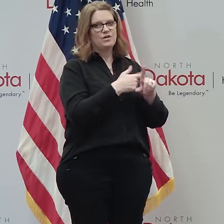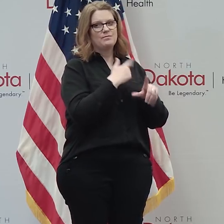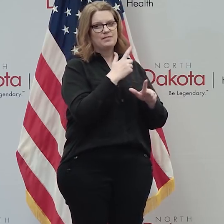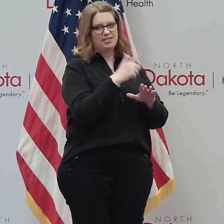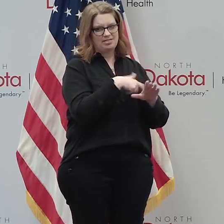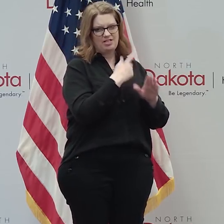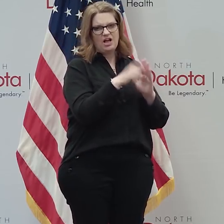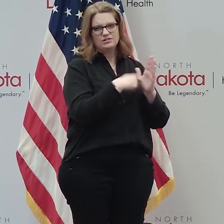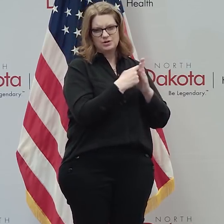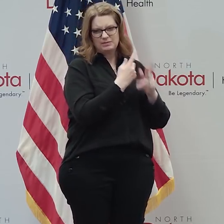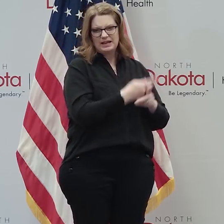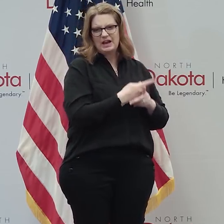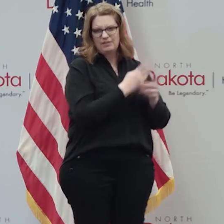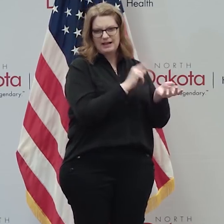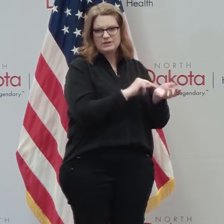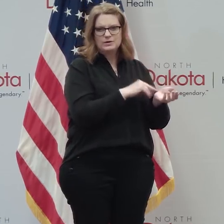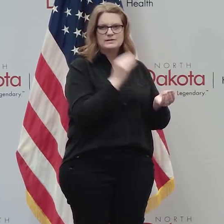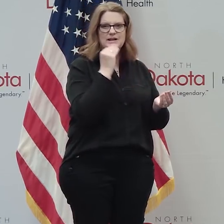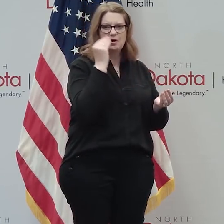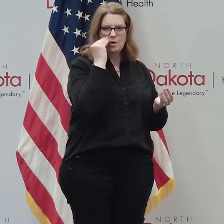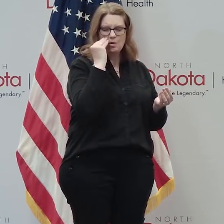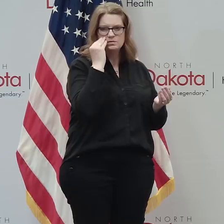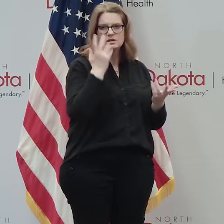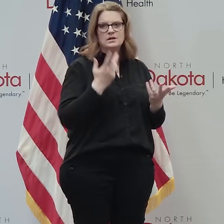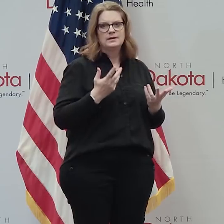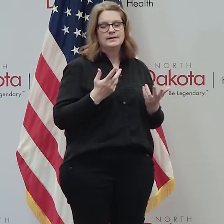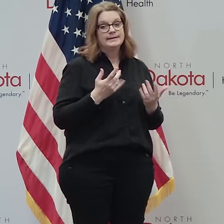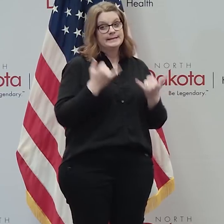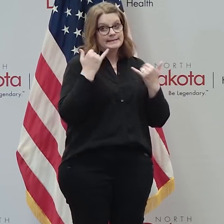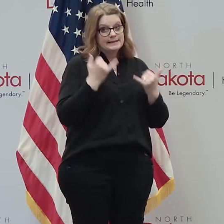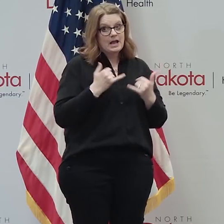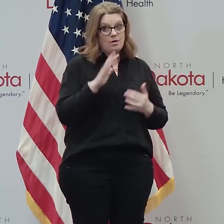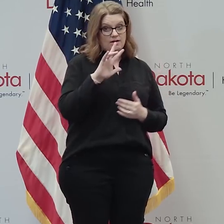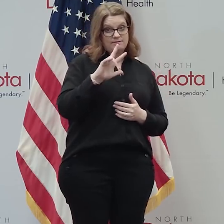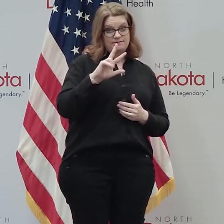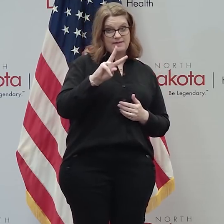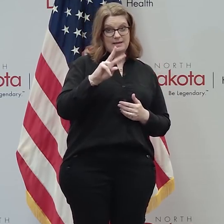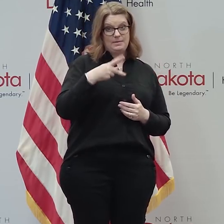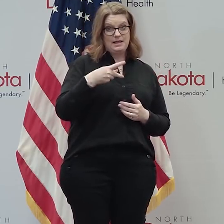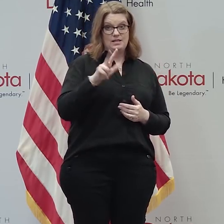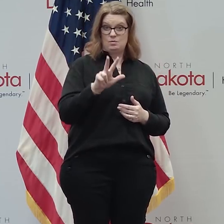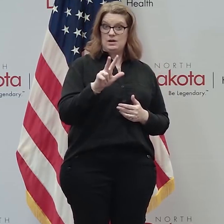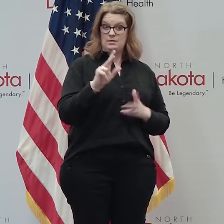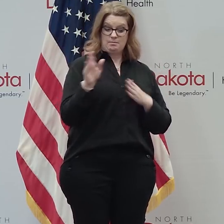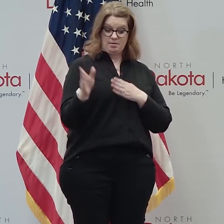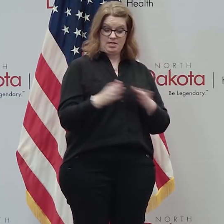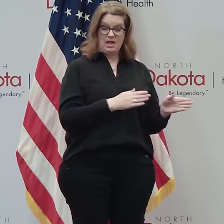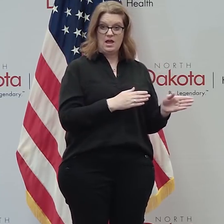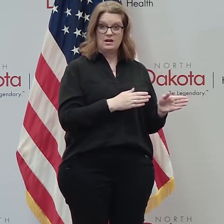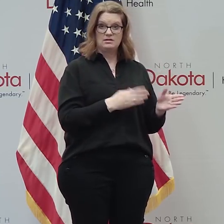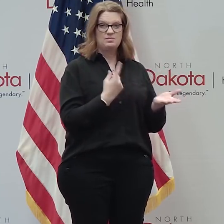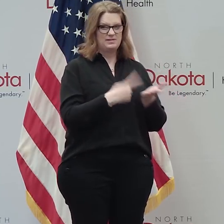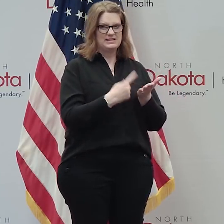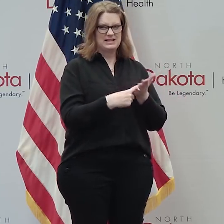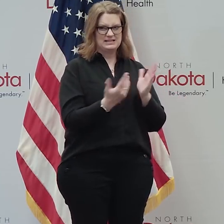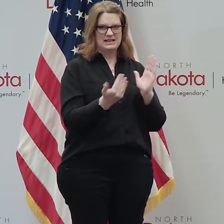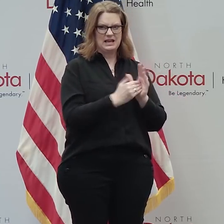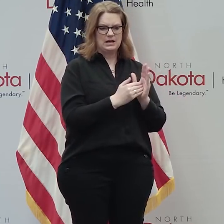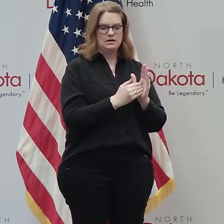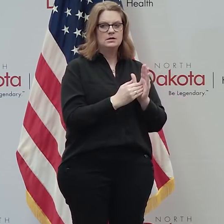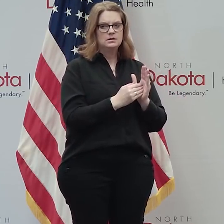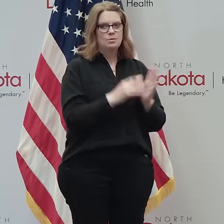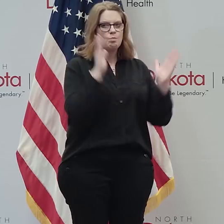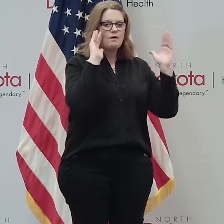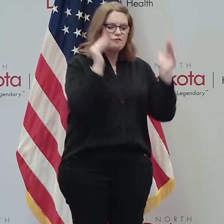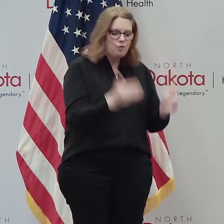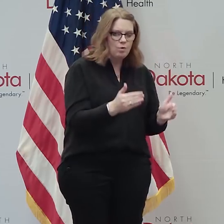continue through our vulnerable protection plan that we're working on, the VP3 that we've talked about, are continuing to make sure that